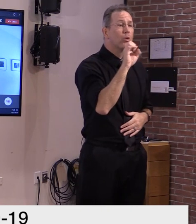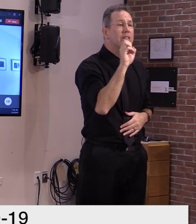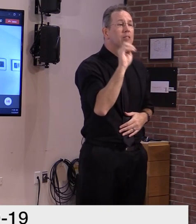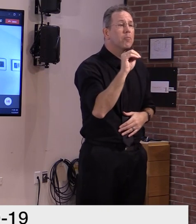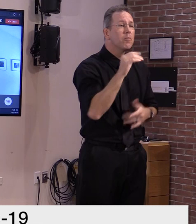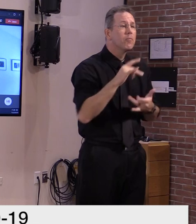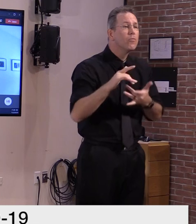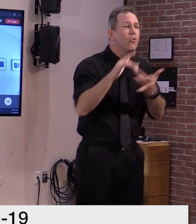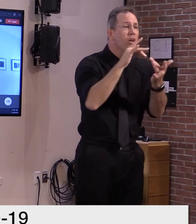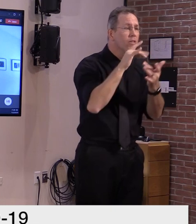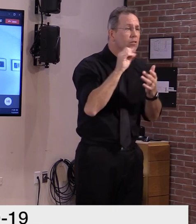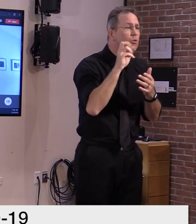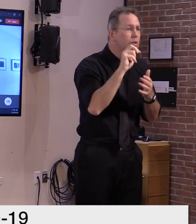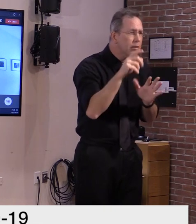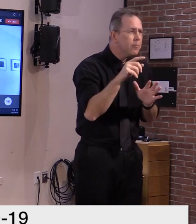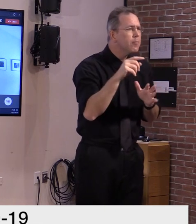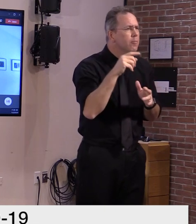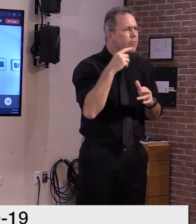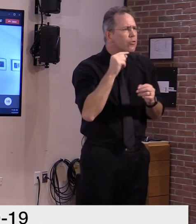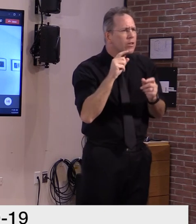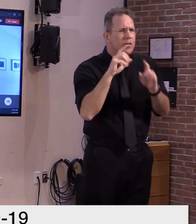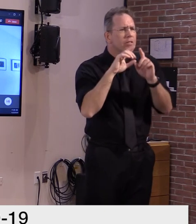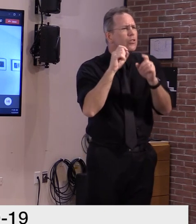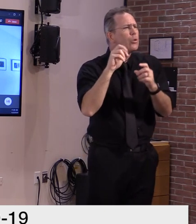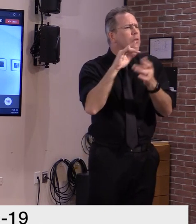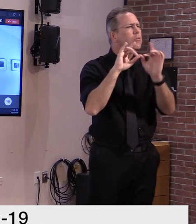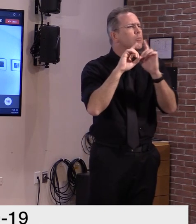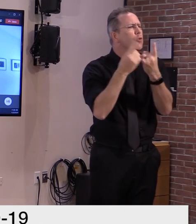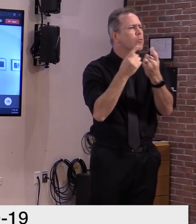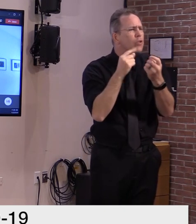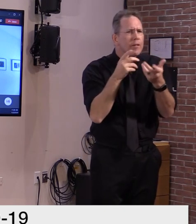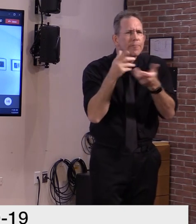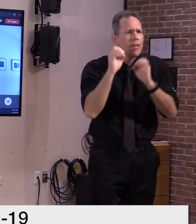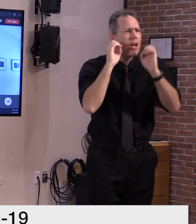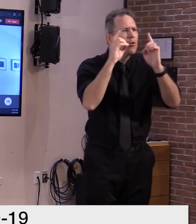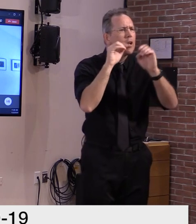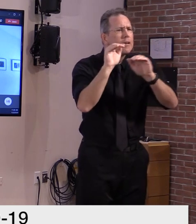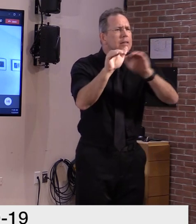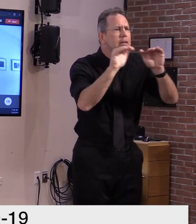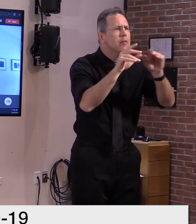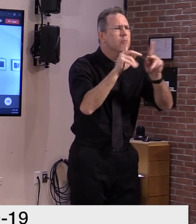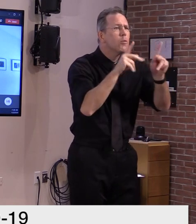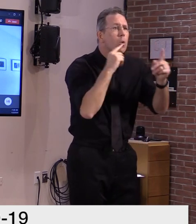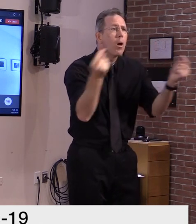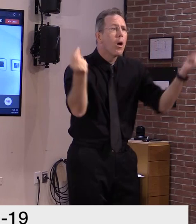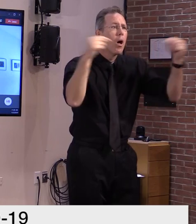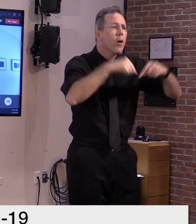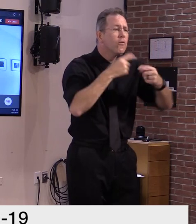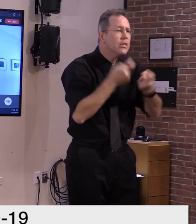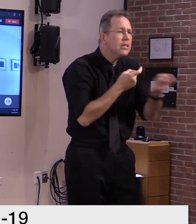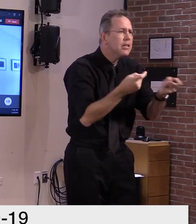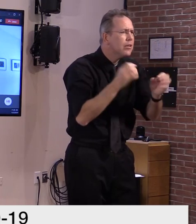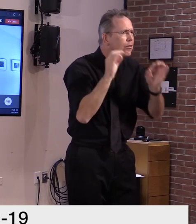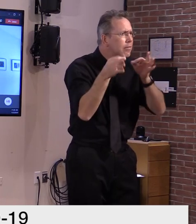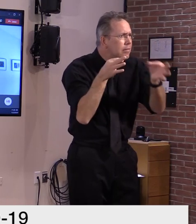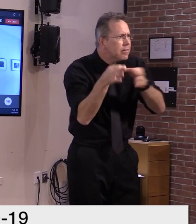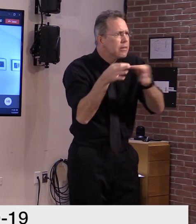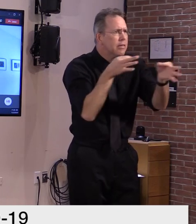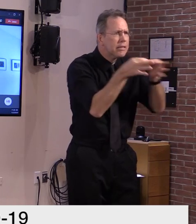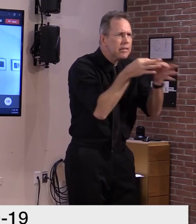play in Green Mountains how to do so safely. We're asking skiers and riders to know before you go. Visitors should